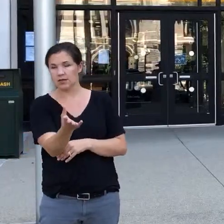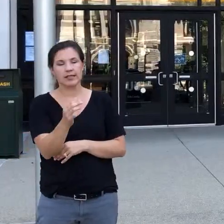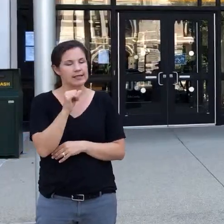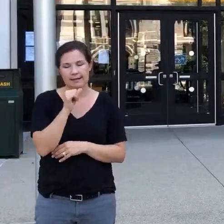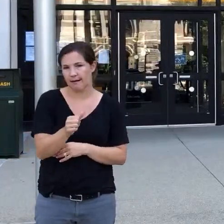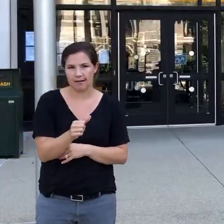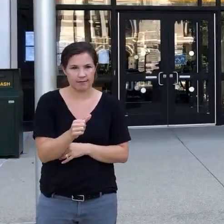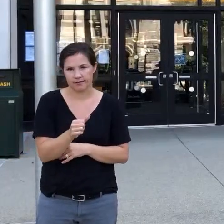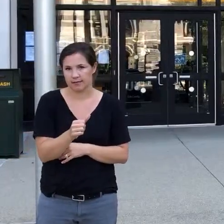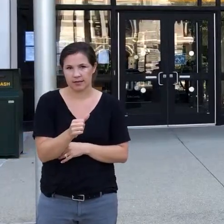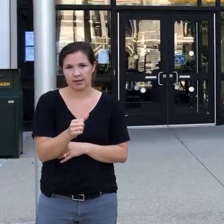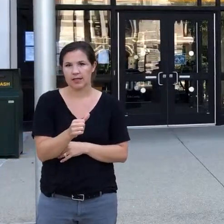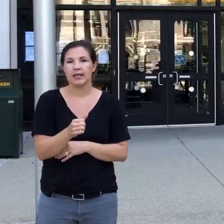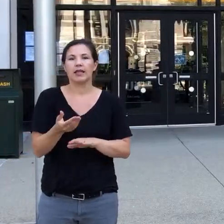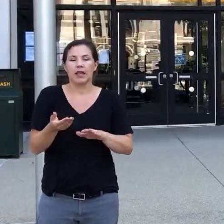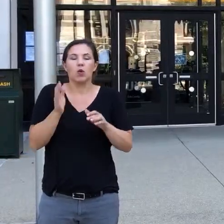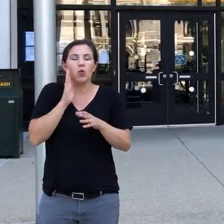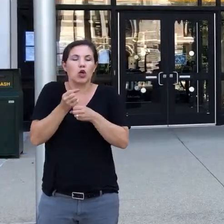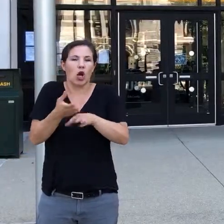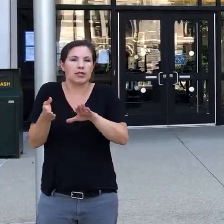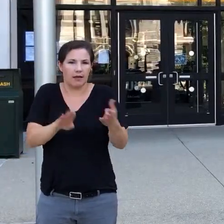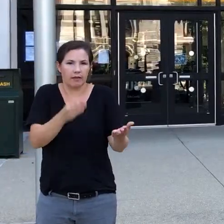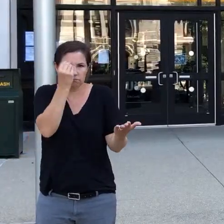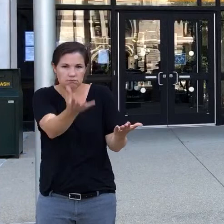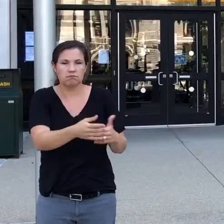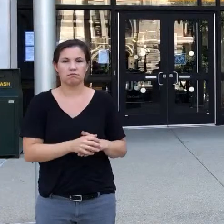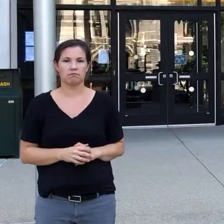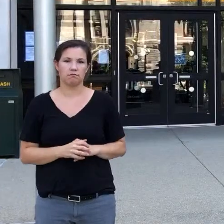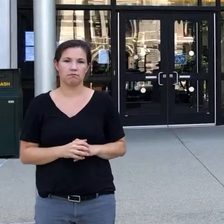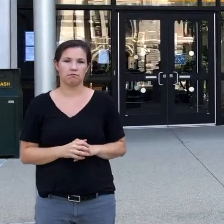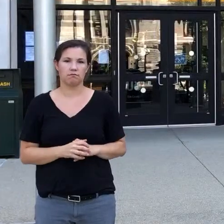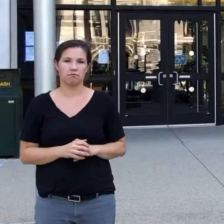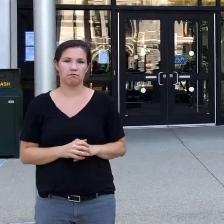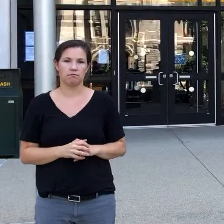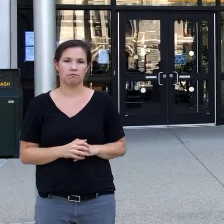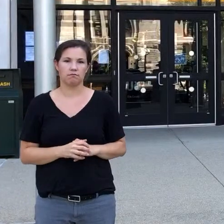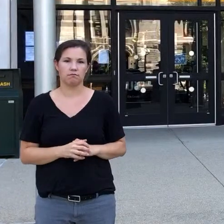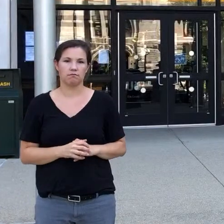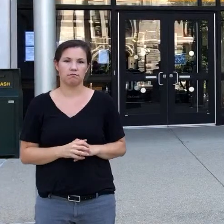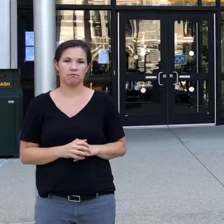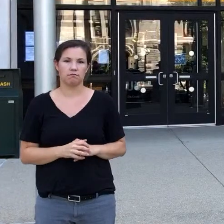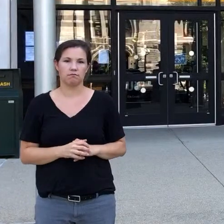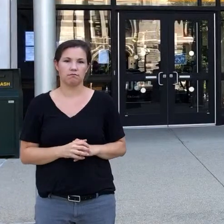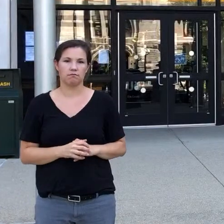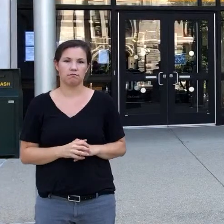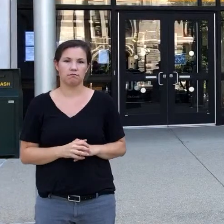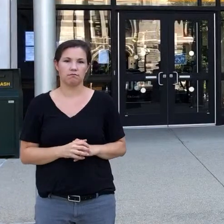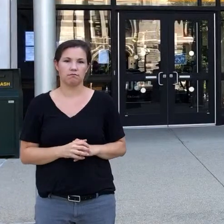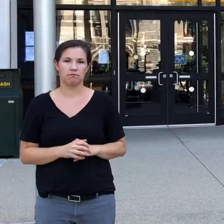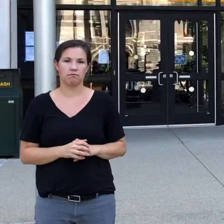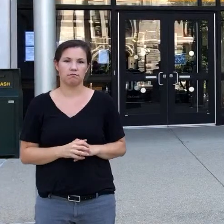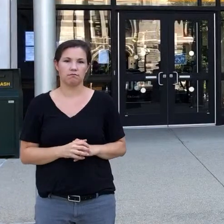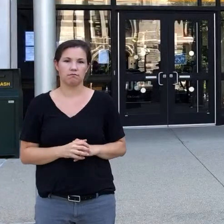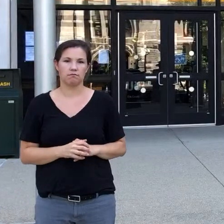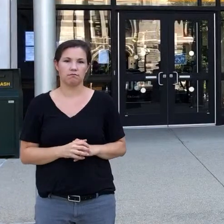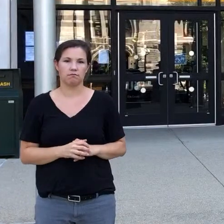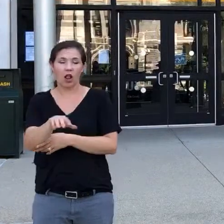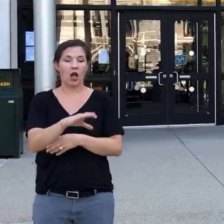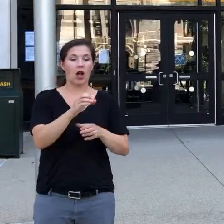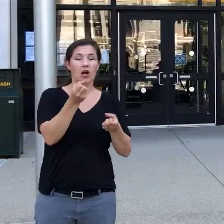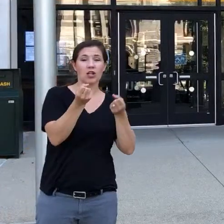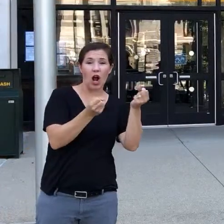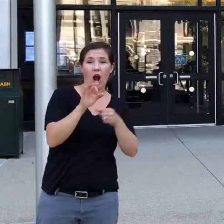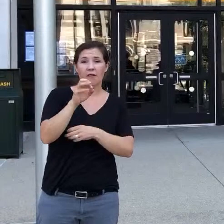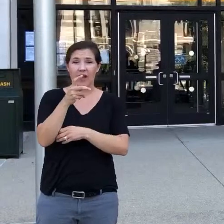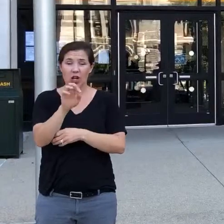party drug. It's a fun drug. It's a death sentence right now. It's a death sentence because what's in it? Fentanyl, carfentanil. Carfentanil is